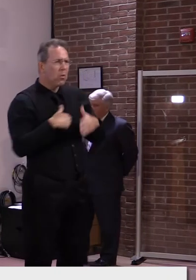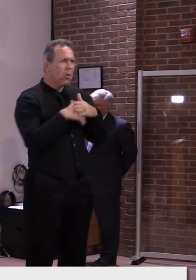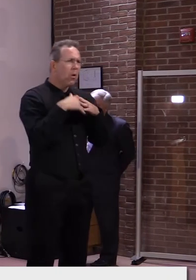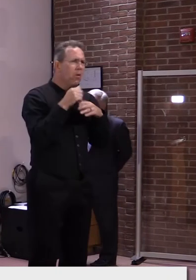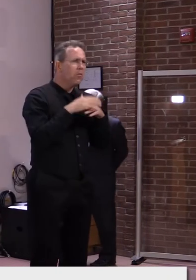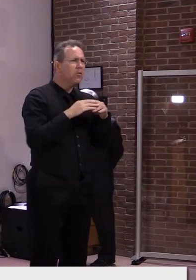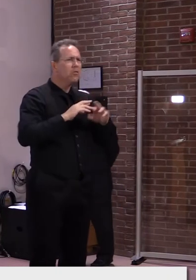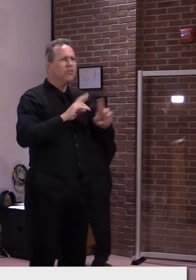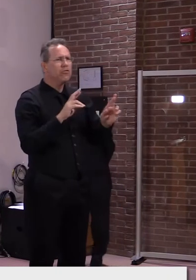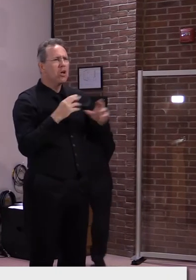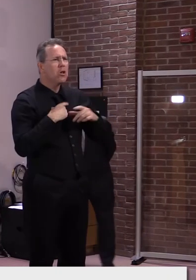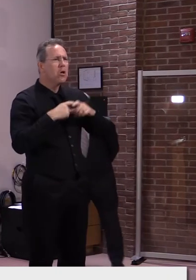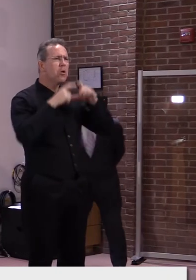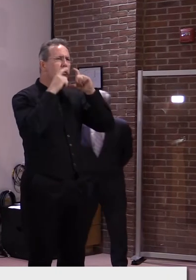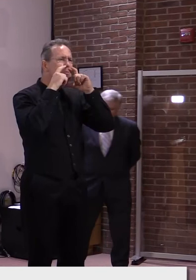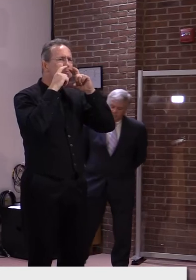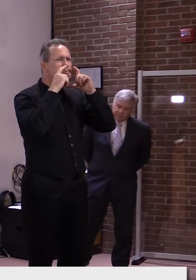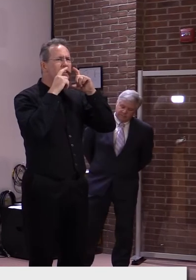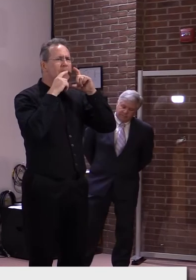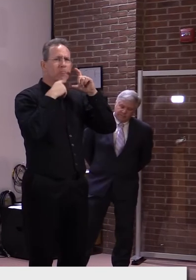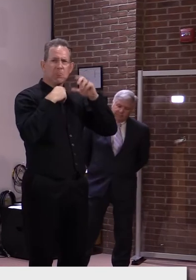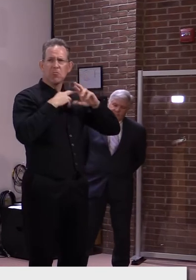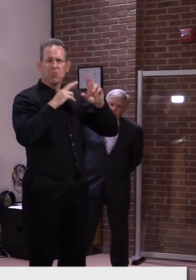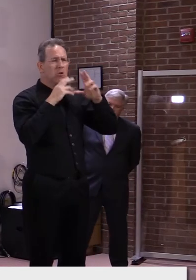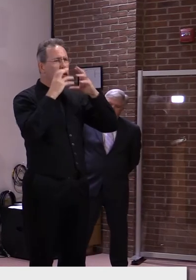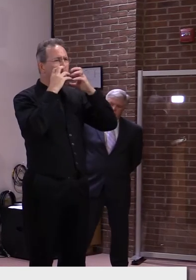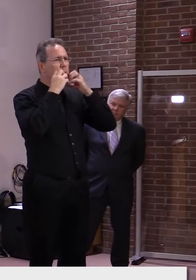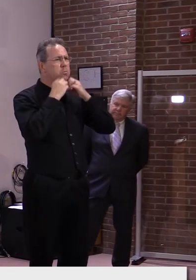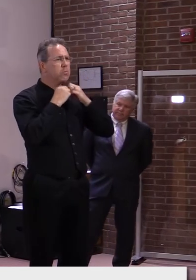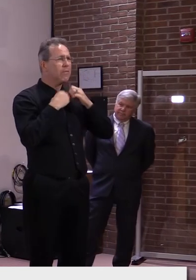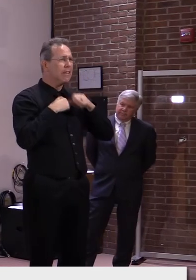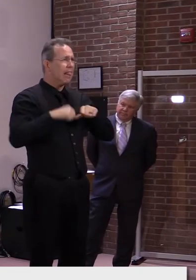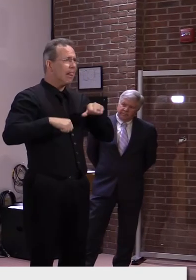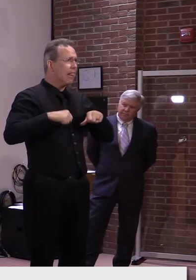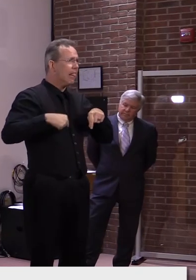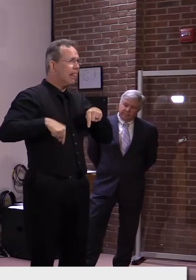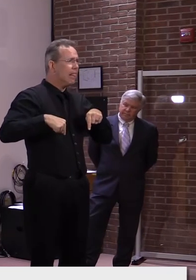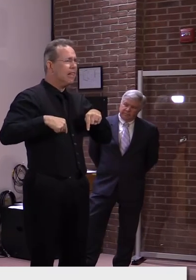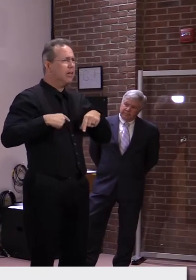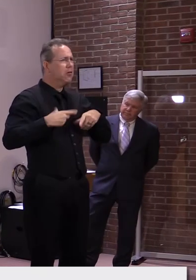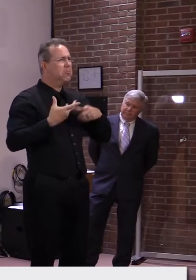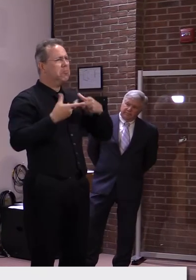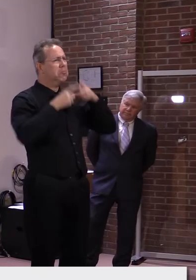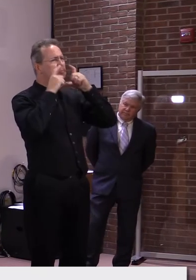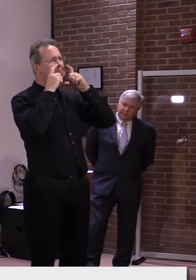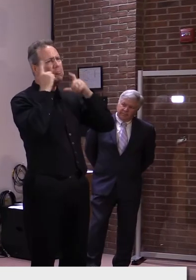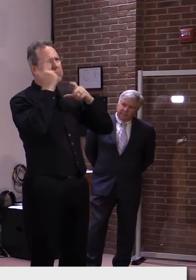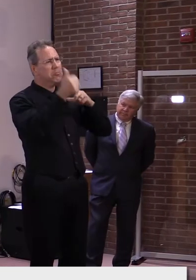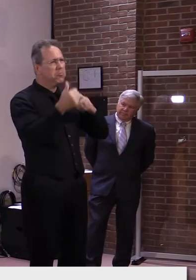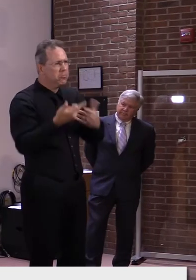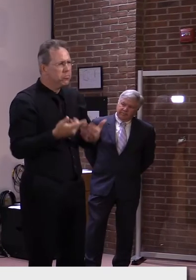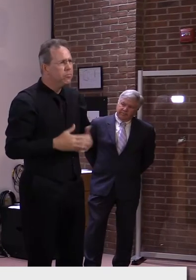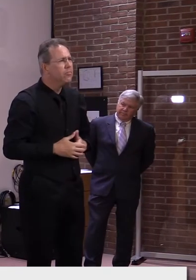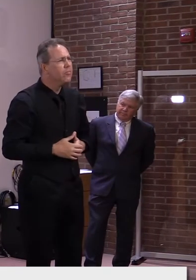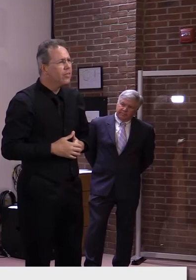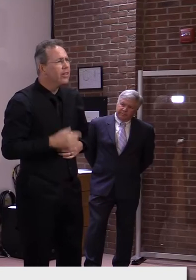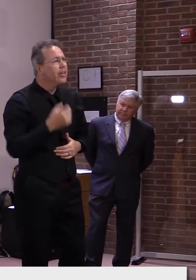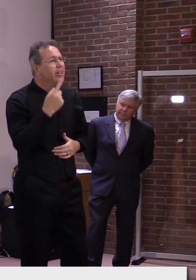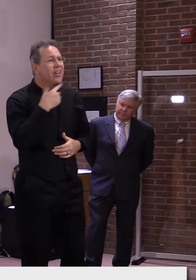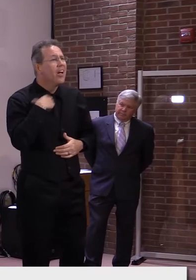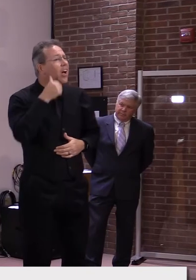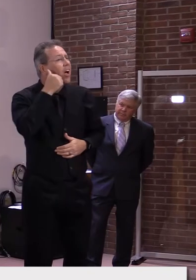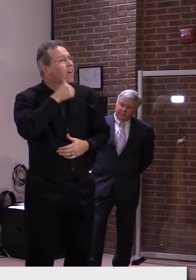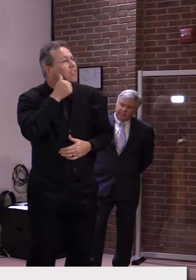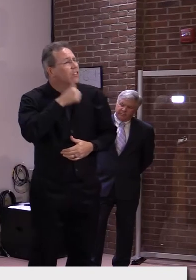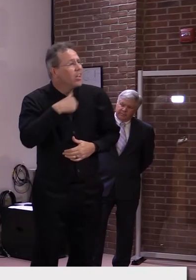prove that. And again, every day when I watch the hospitalizations and the number of deaths or